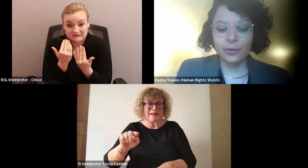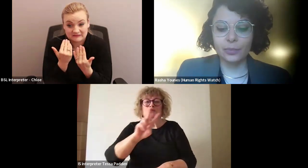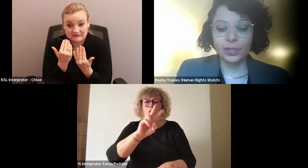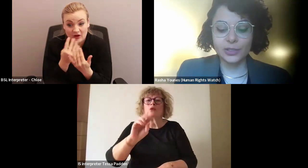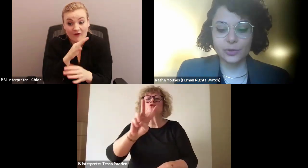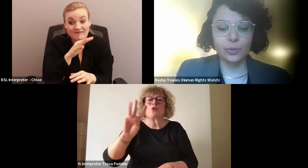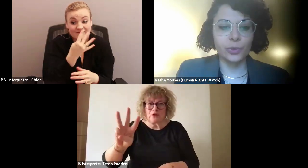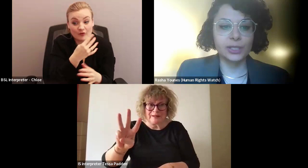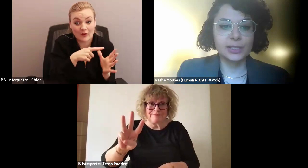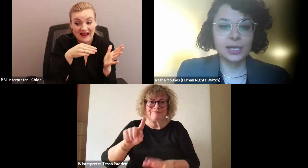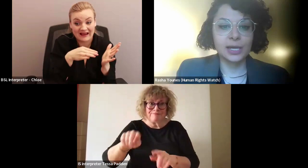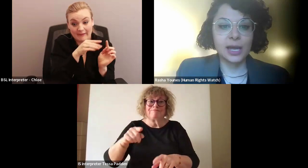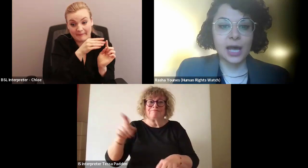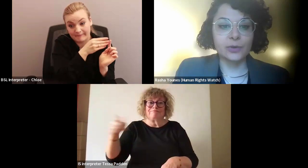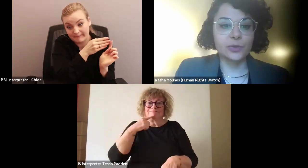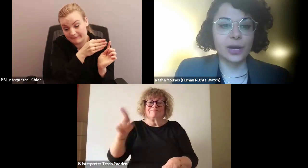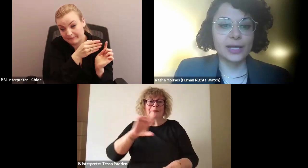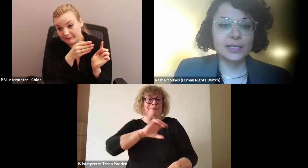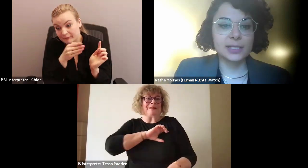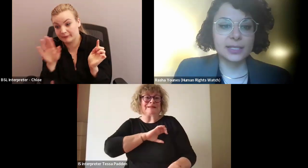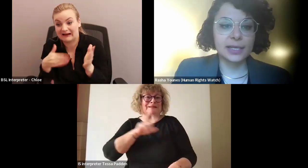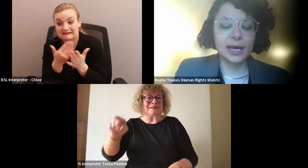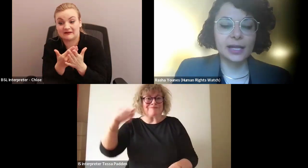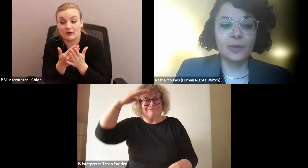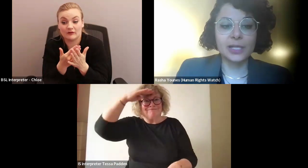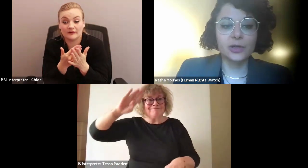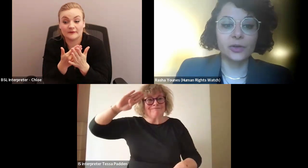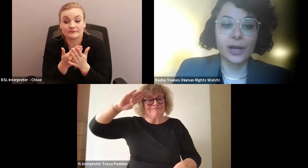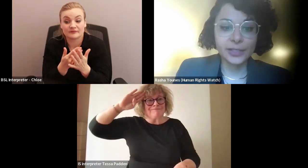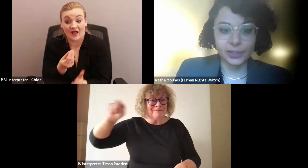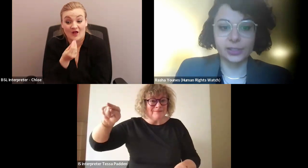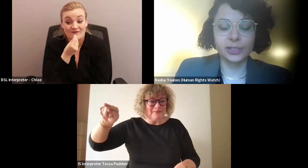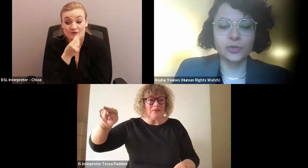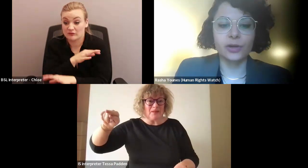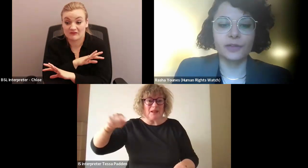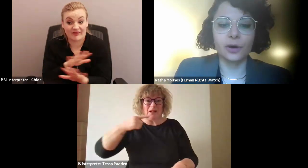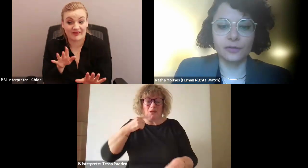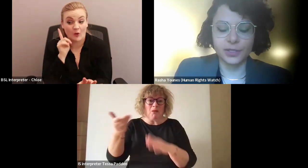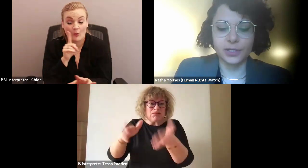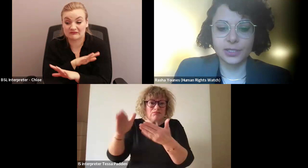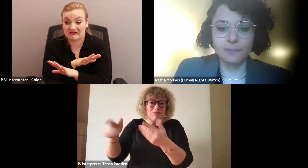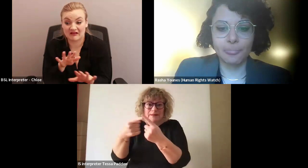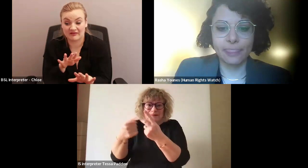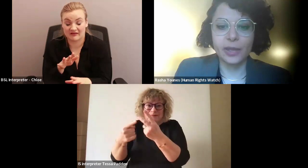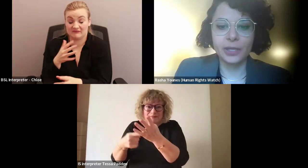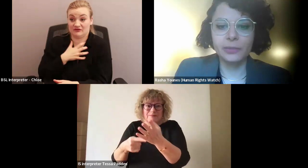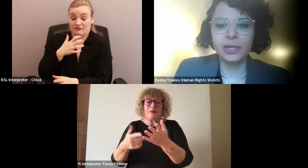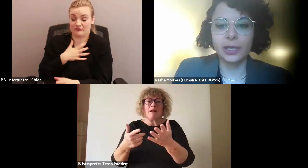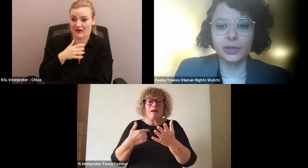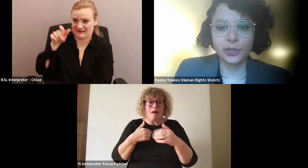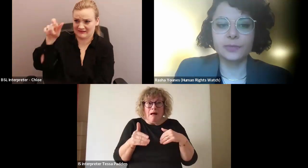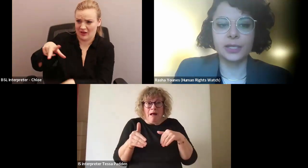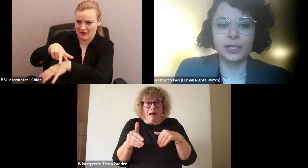came back with a police report, I was surprised to see the guy I met on Grindr is one of the officers. They